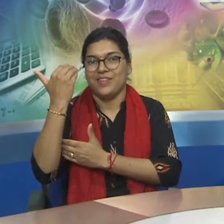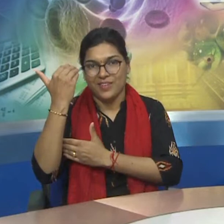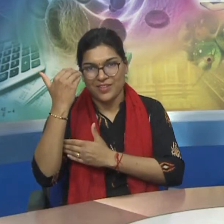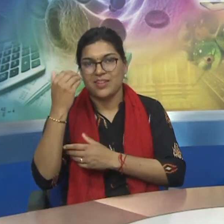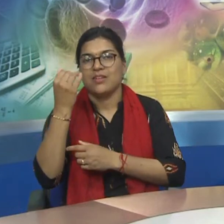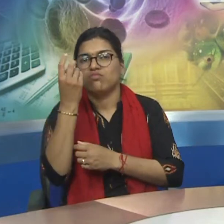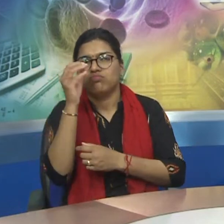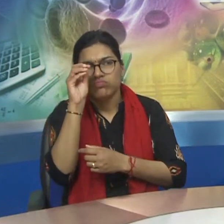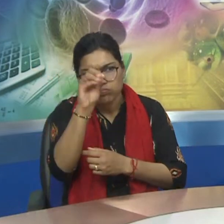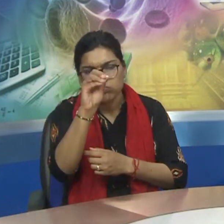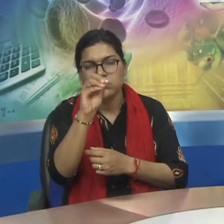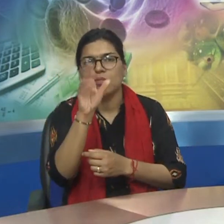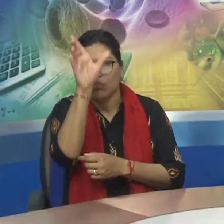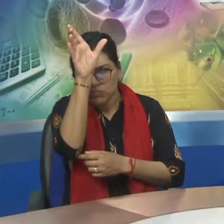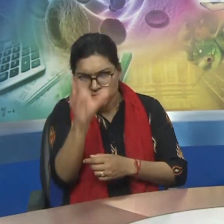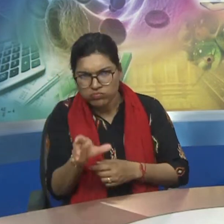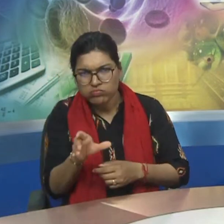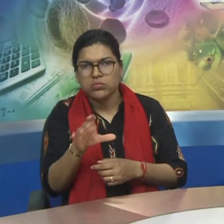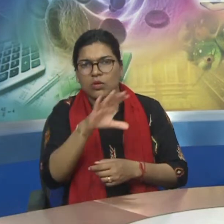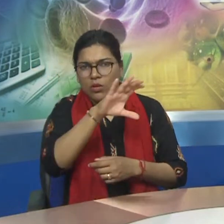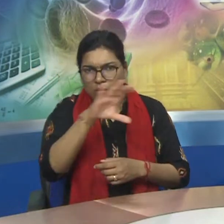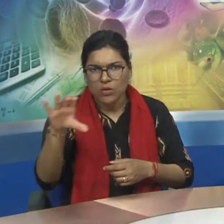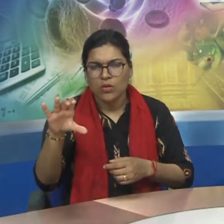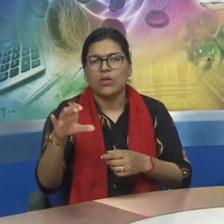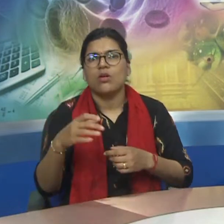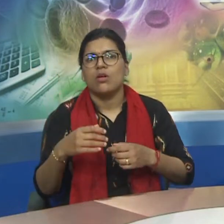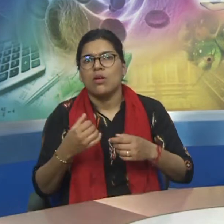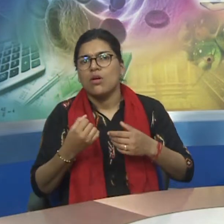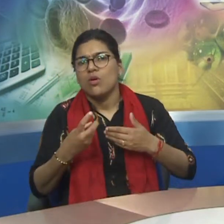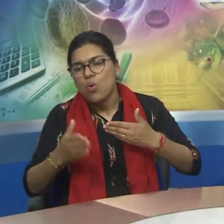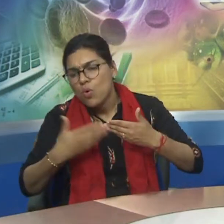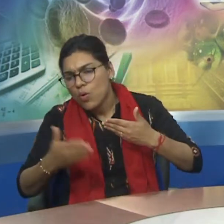for print command.